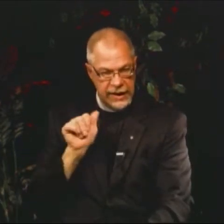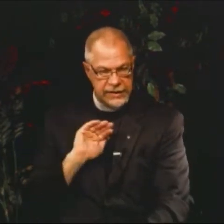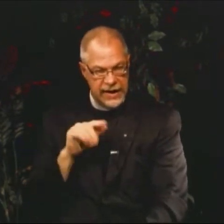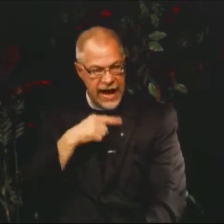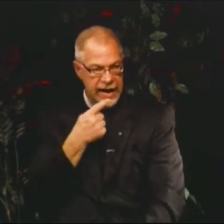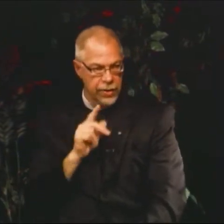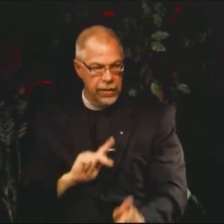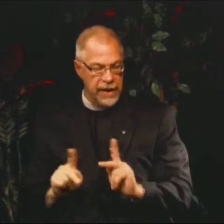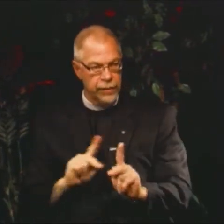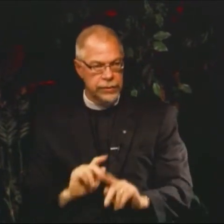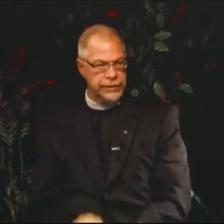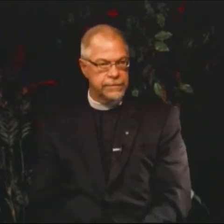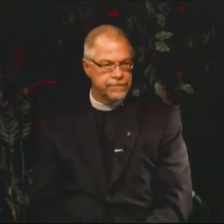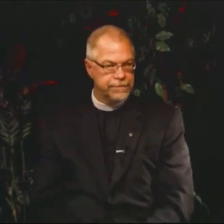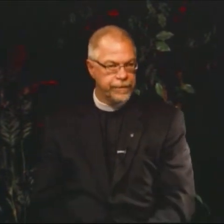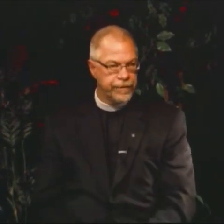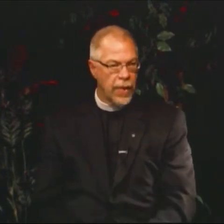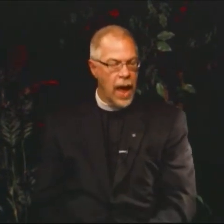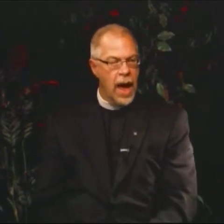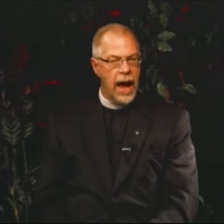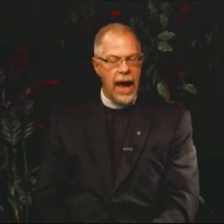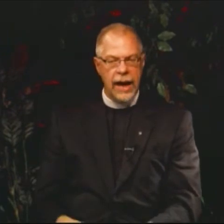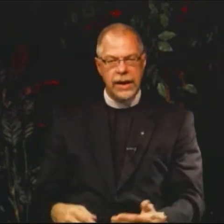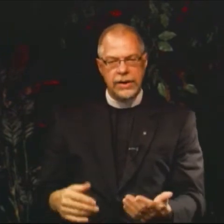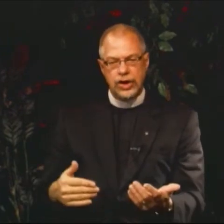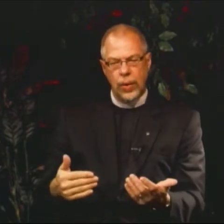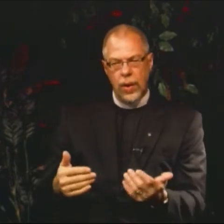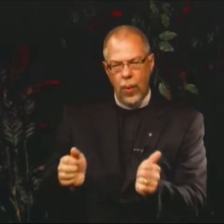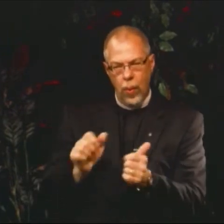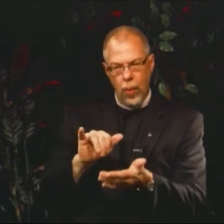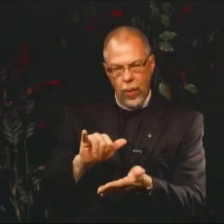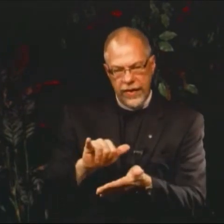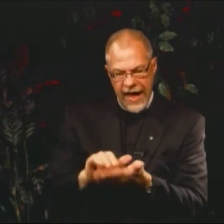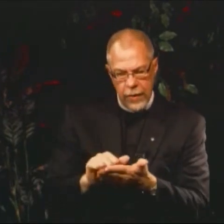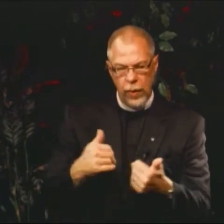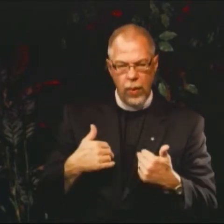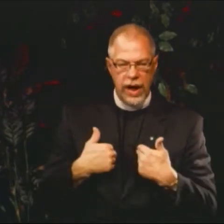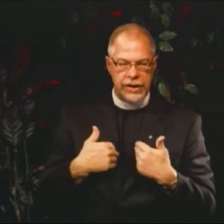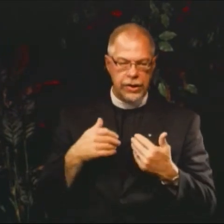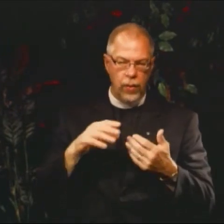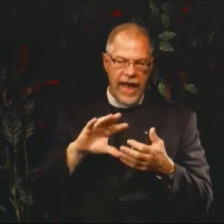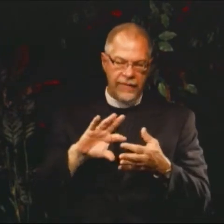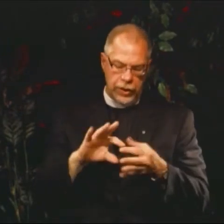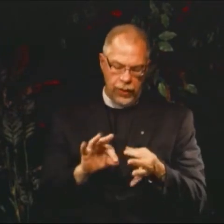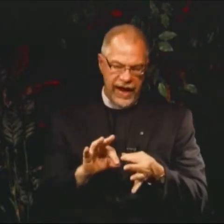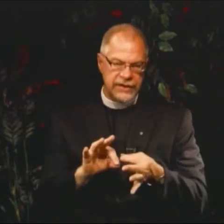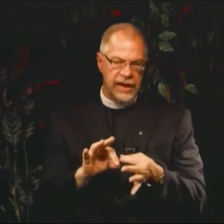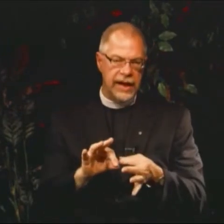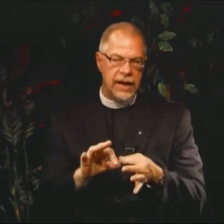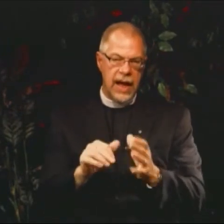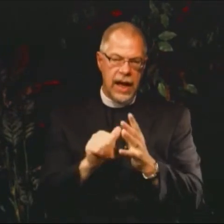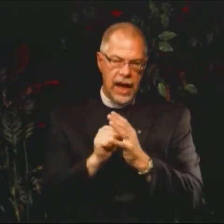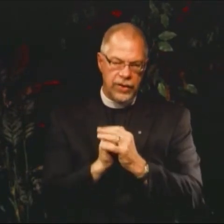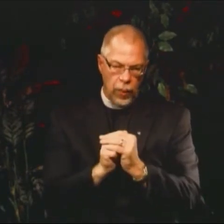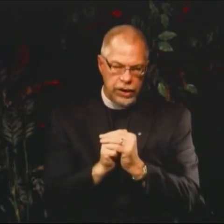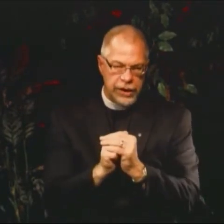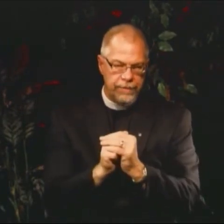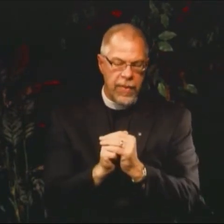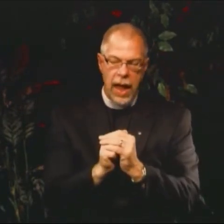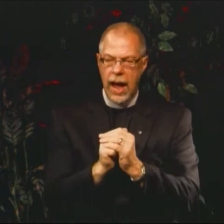not hearing people's. And so with that, we have to translate the worship. We